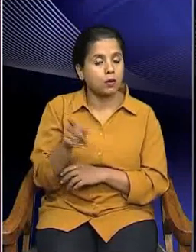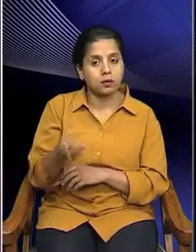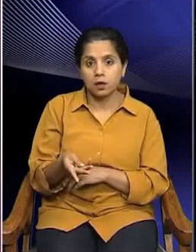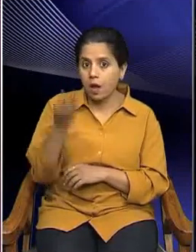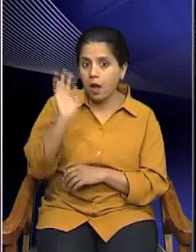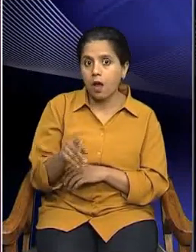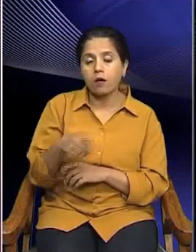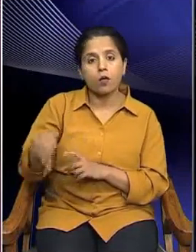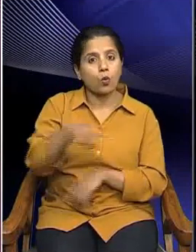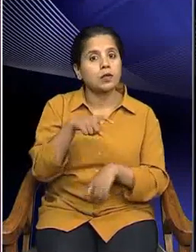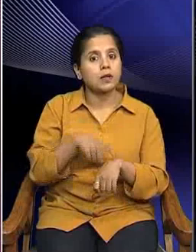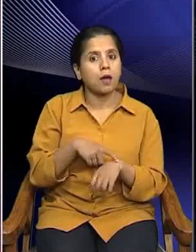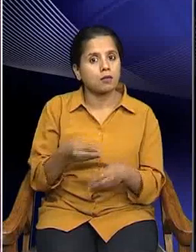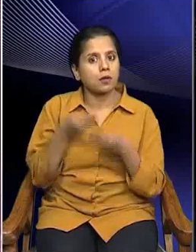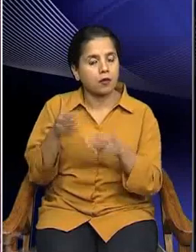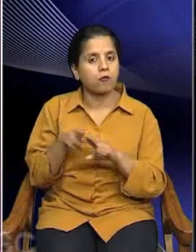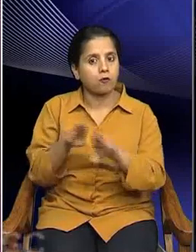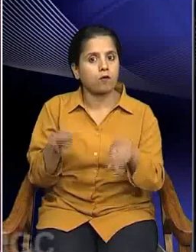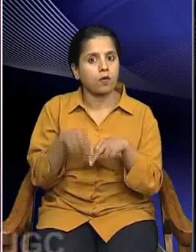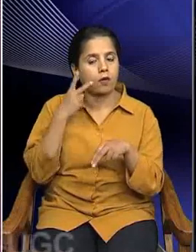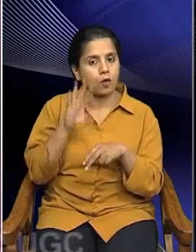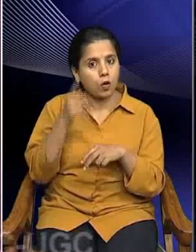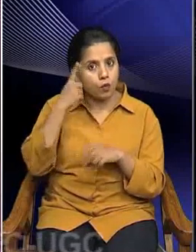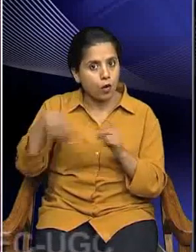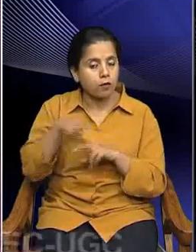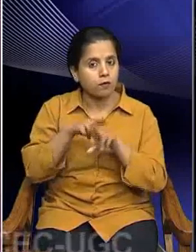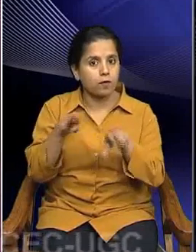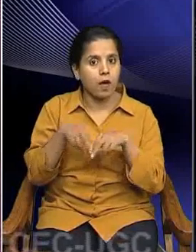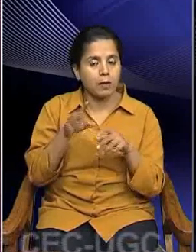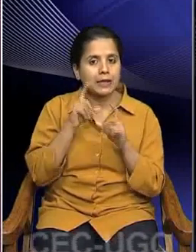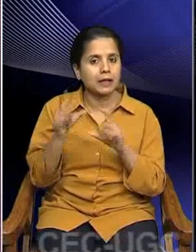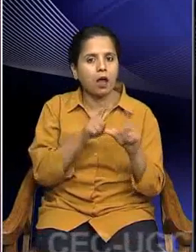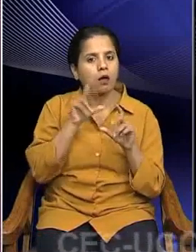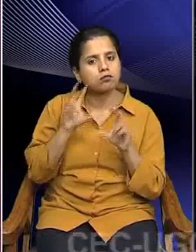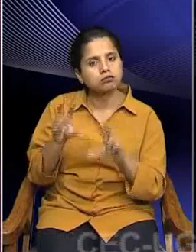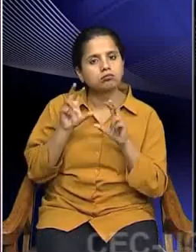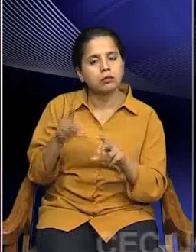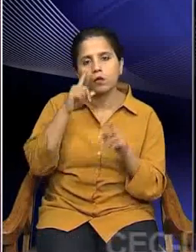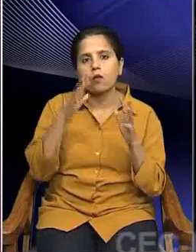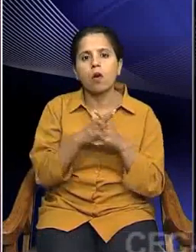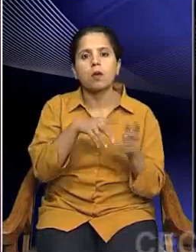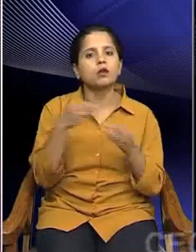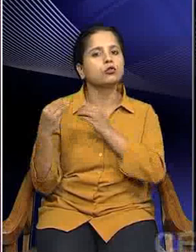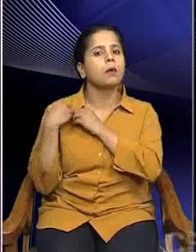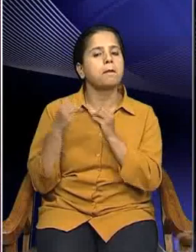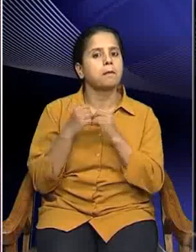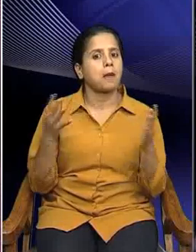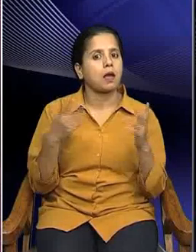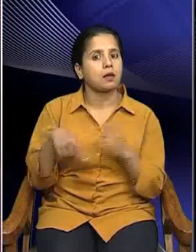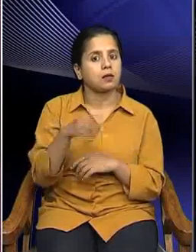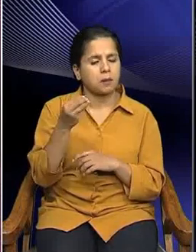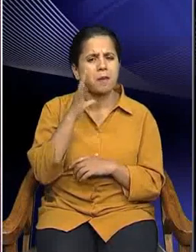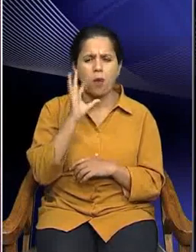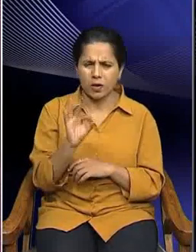proportion of their time into family building, family rearing and caregiving roles, which is many times very important